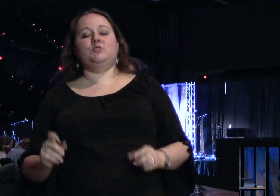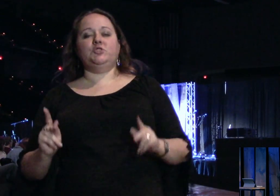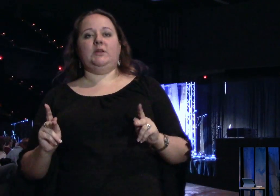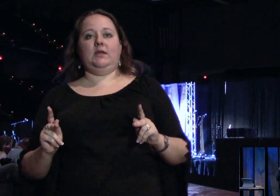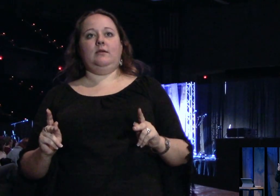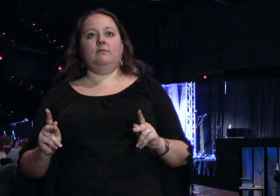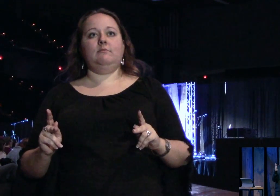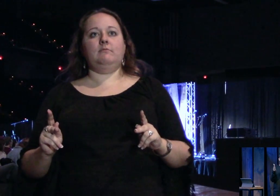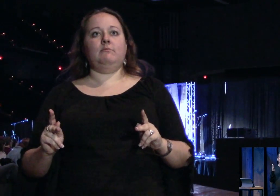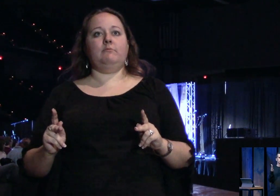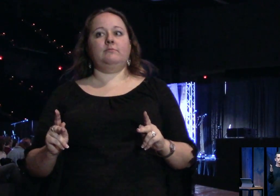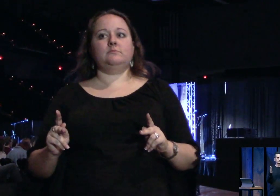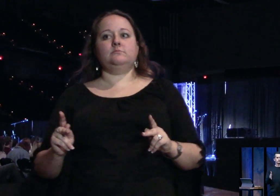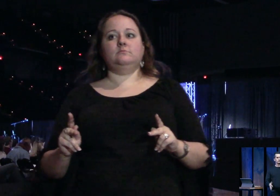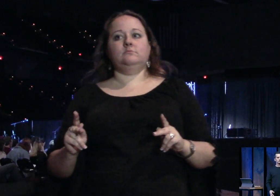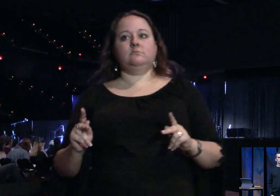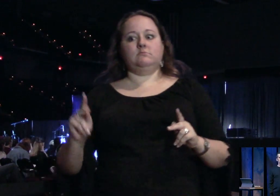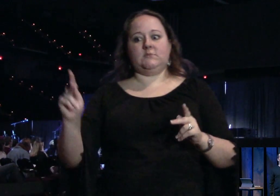best opportunity